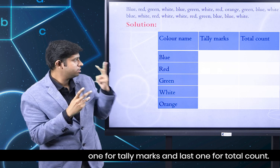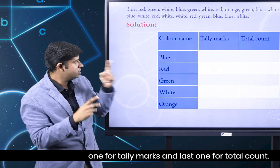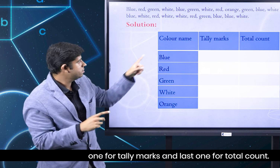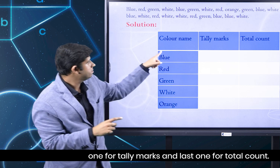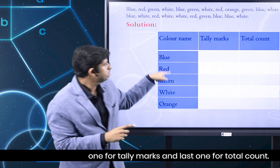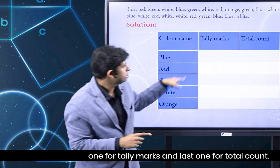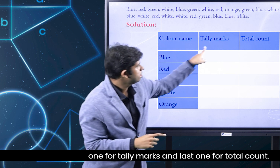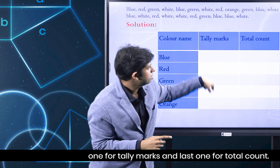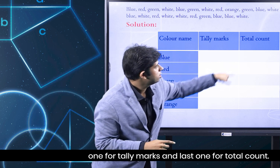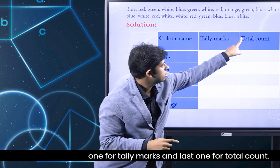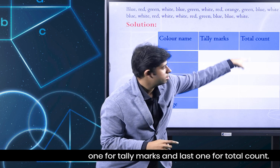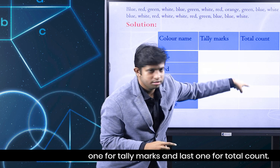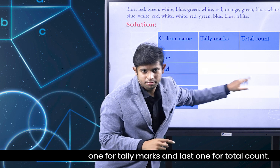count.